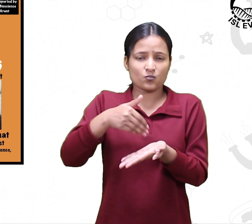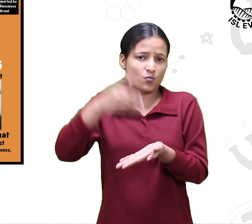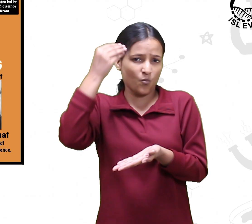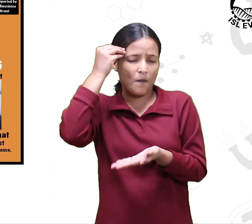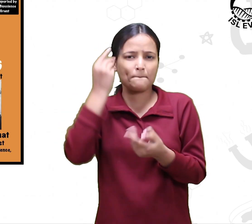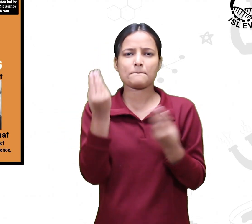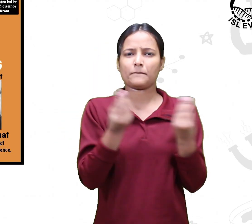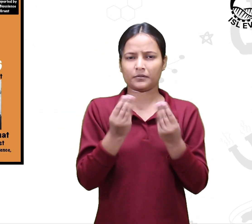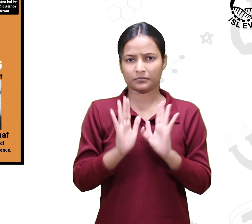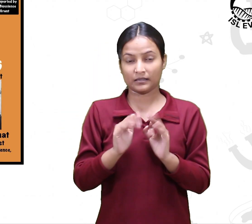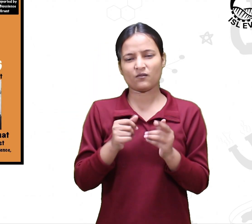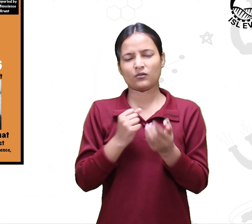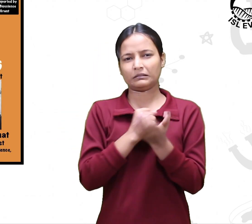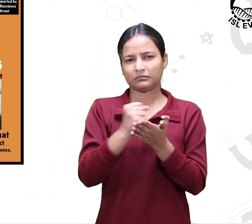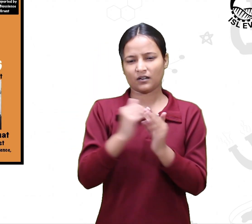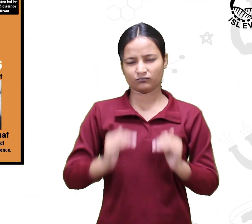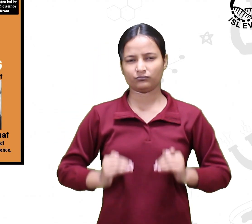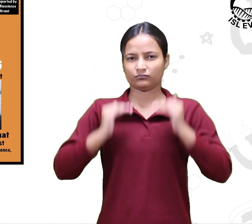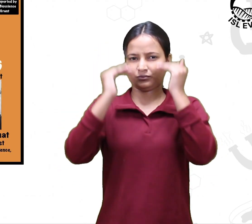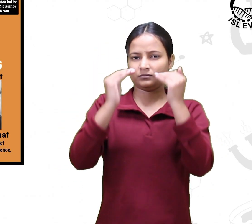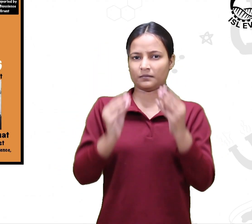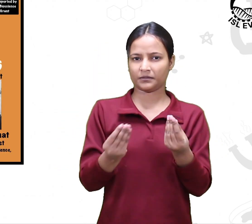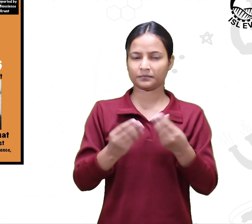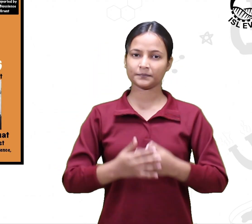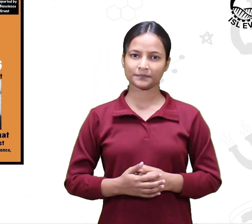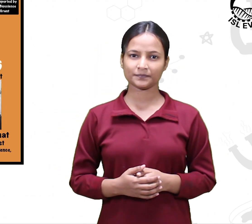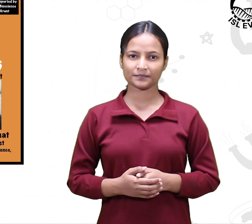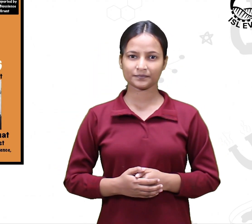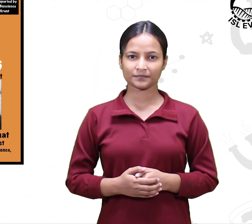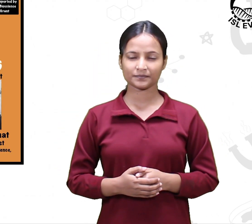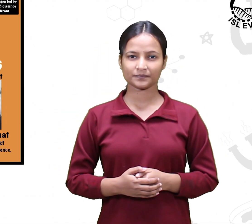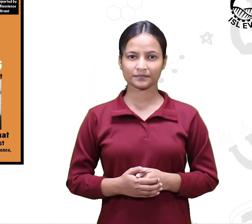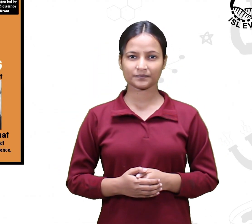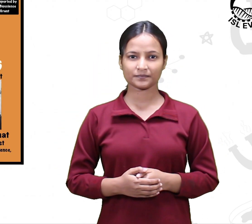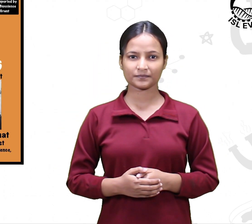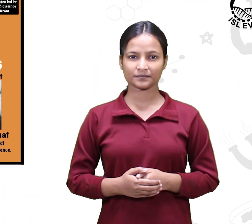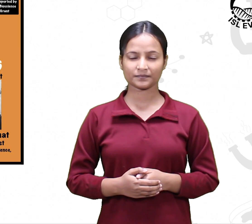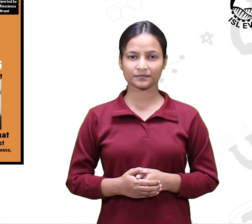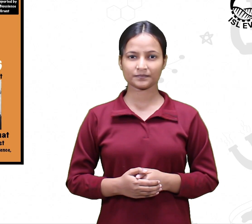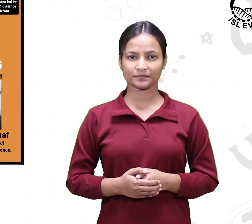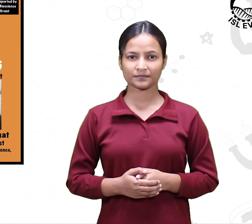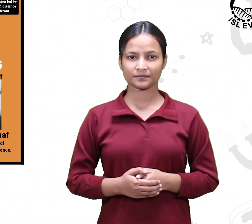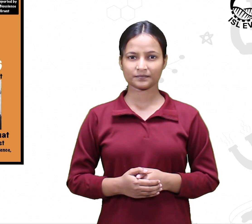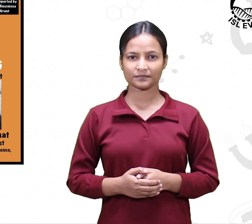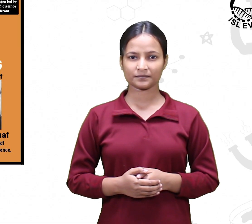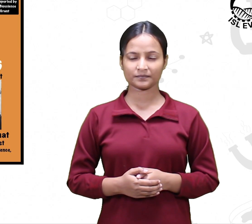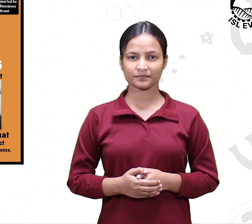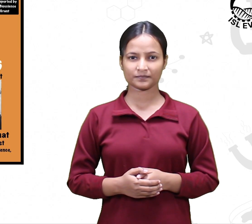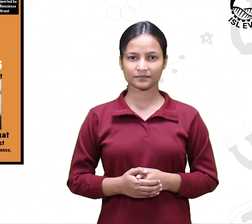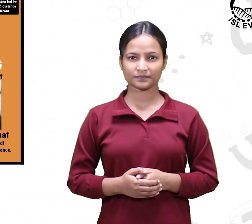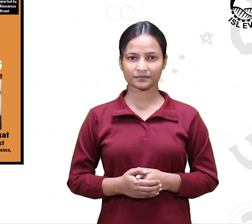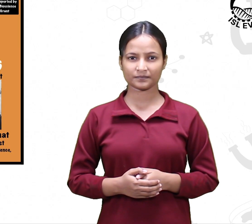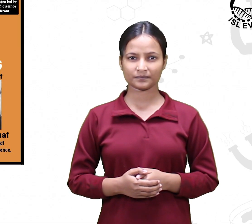stage where it's being increasingly important for us to study most of it with human cells. So that requires us to actually go to